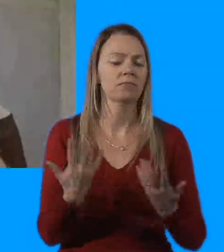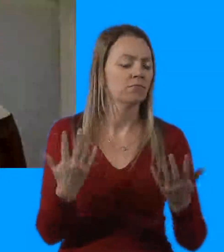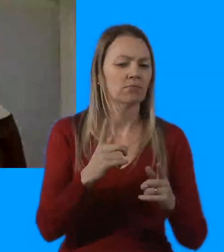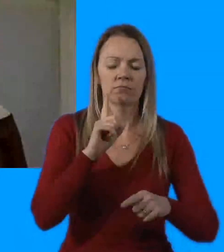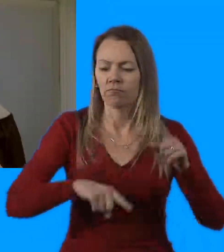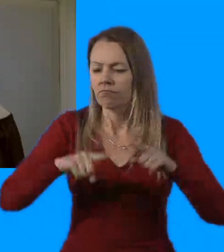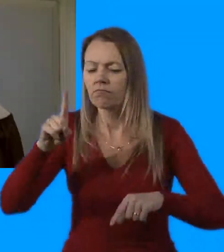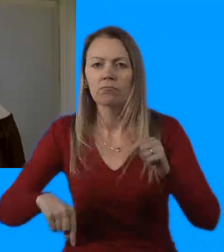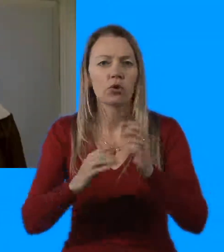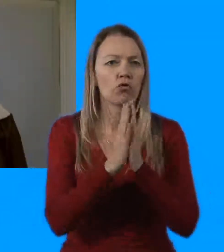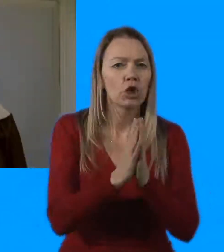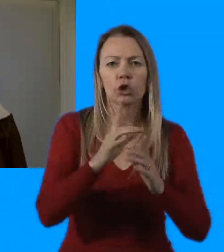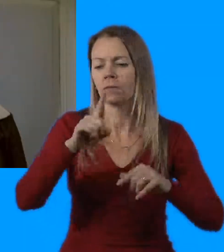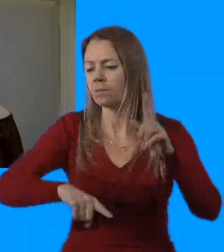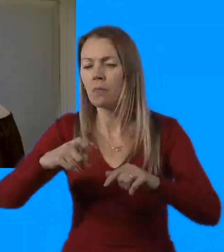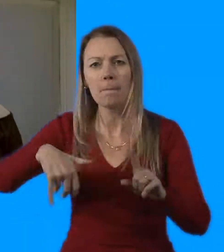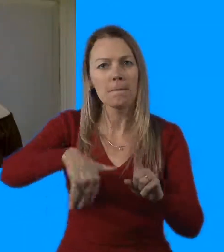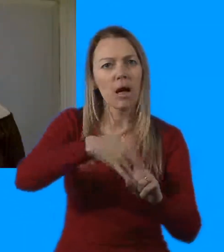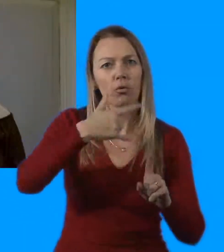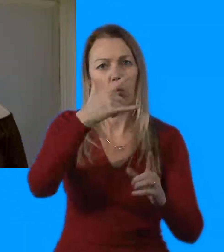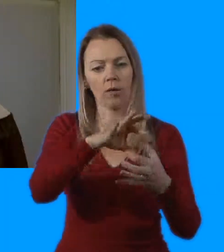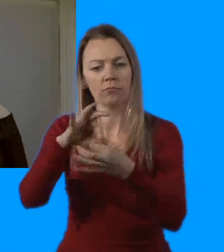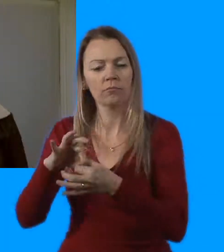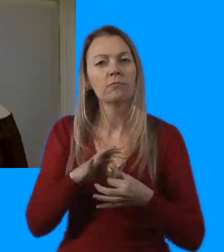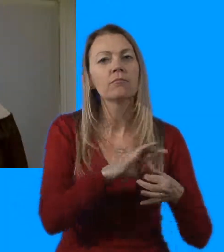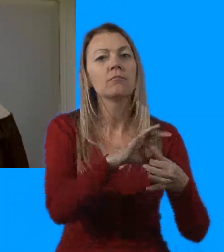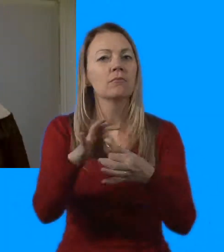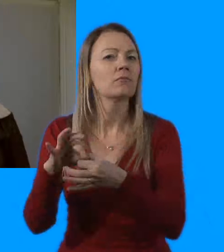People from all religions and all backgrounds working together.